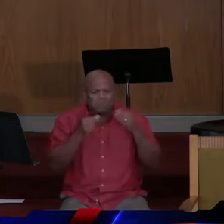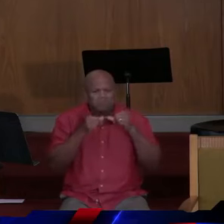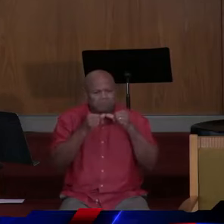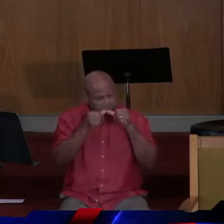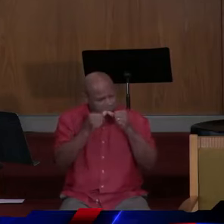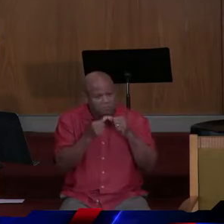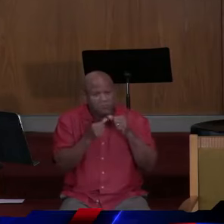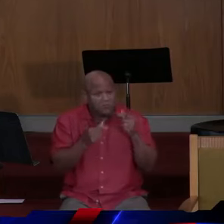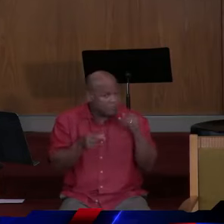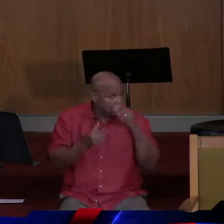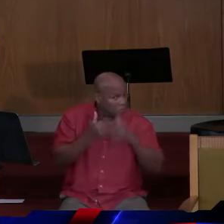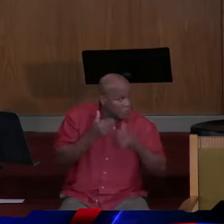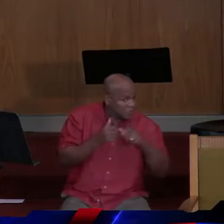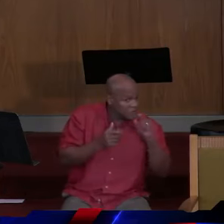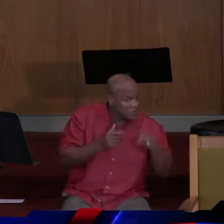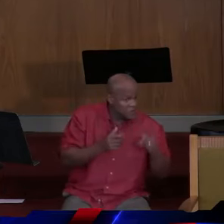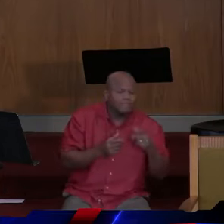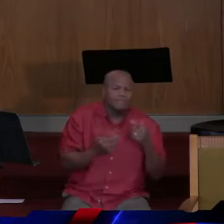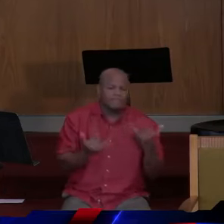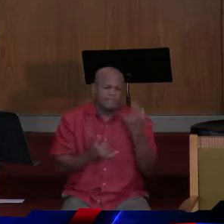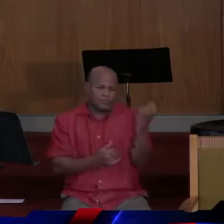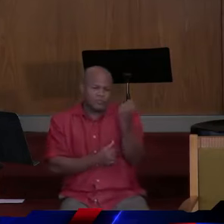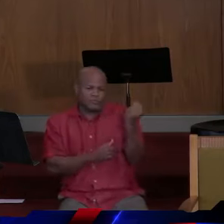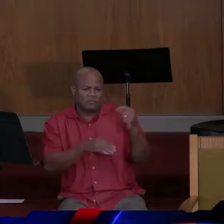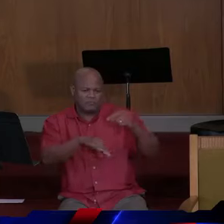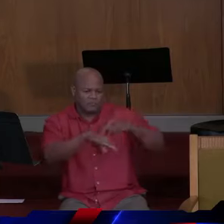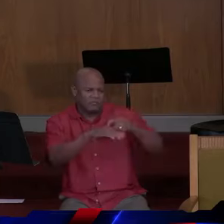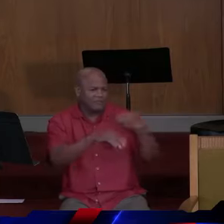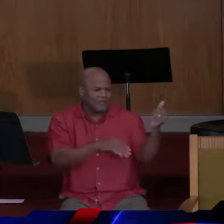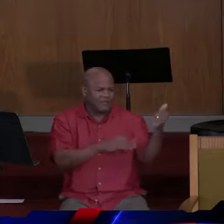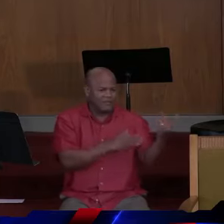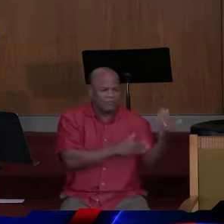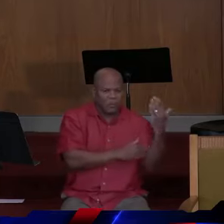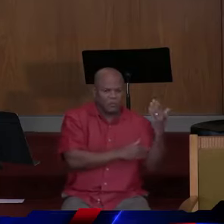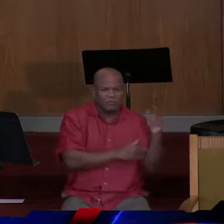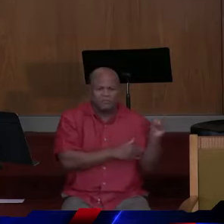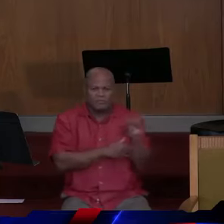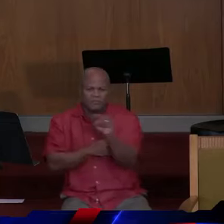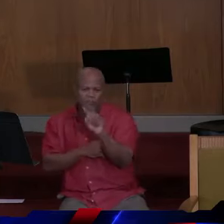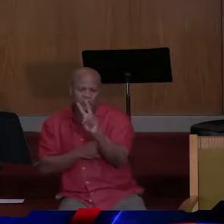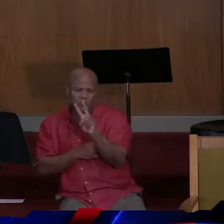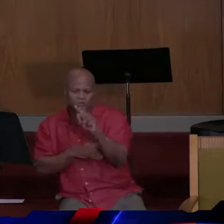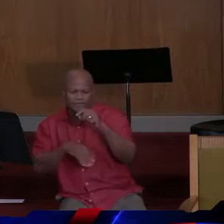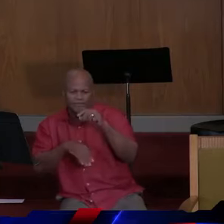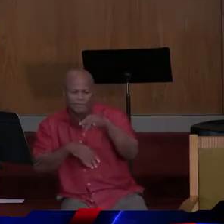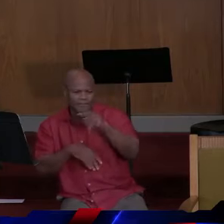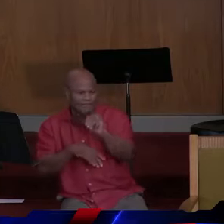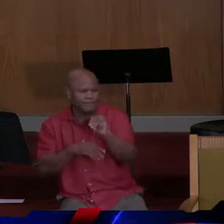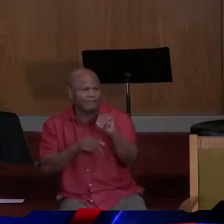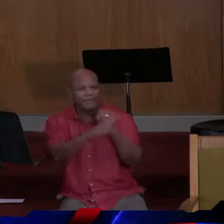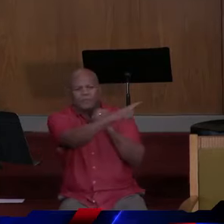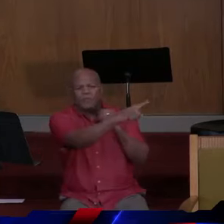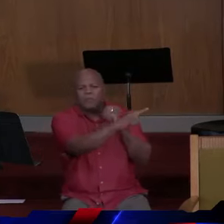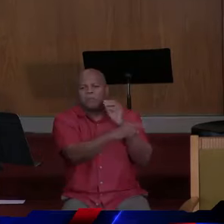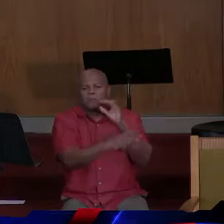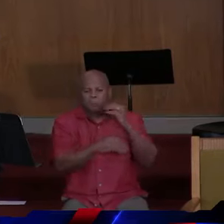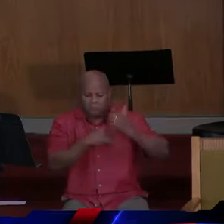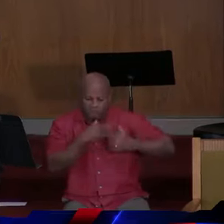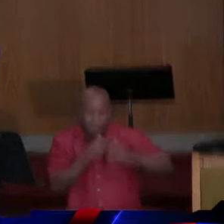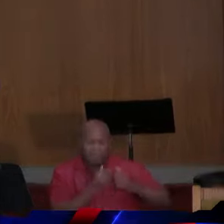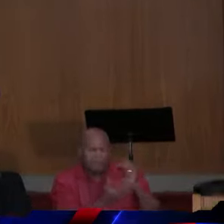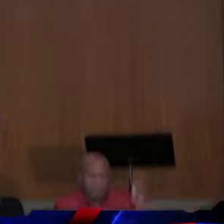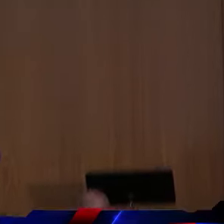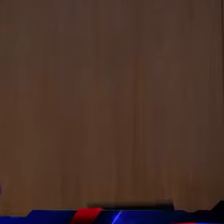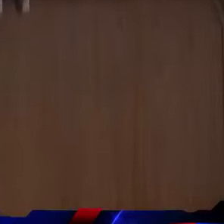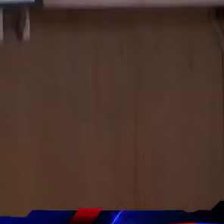up some loaves of bread, come by this Tuesday between 10 a.m. and 2 p.m., and we will have the bread in the parking lot. You can drive by and